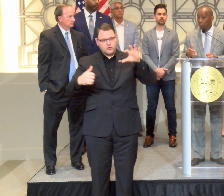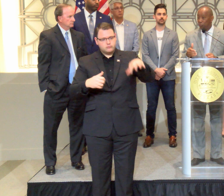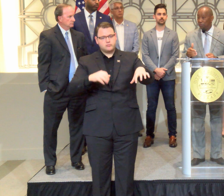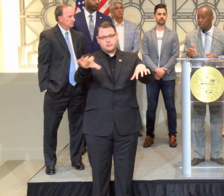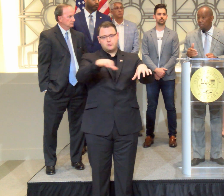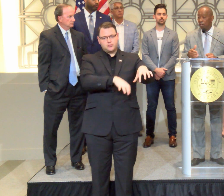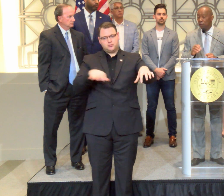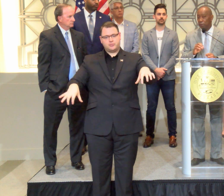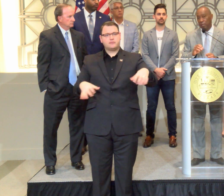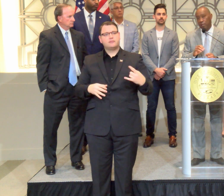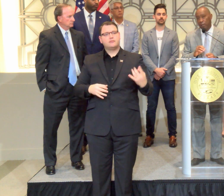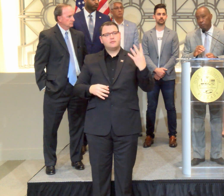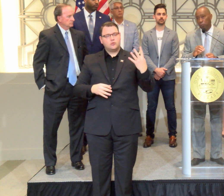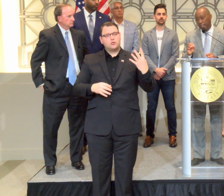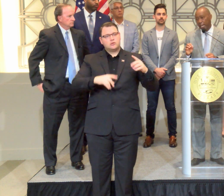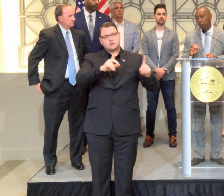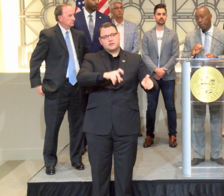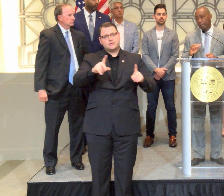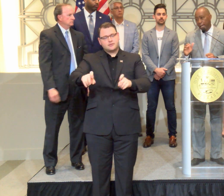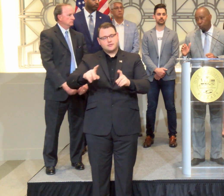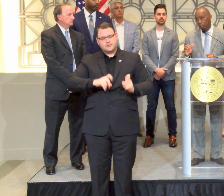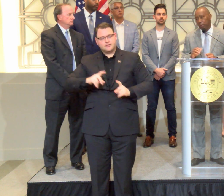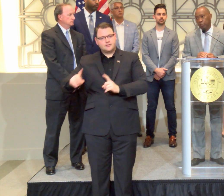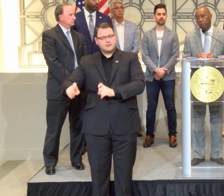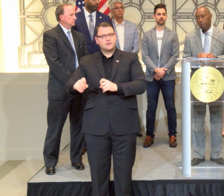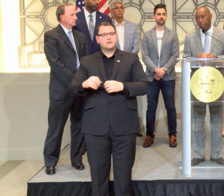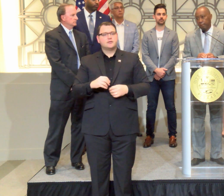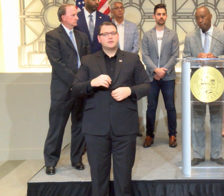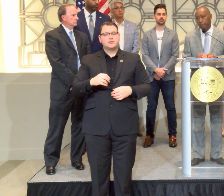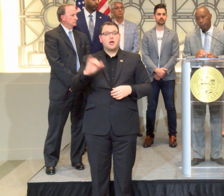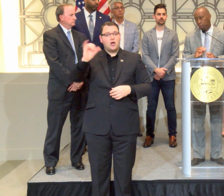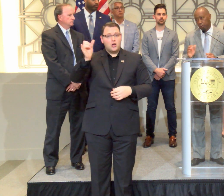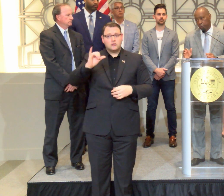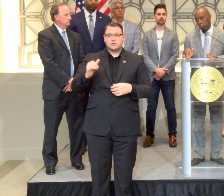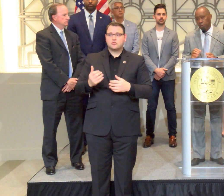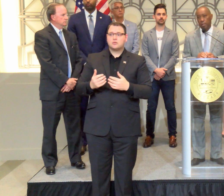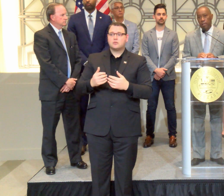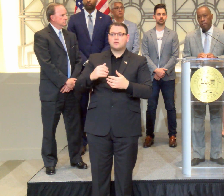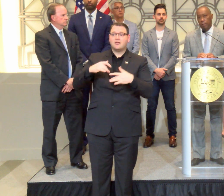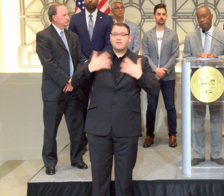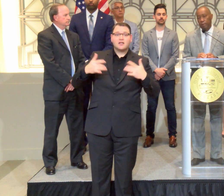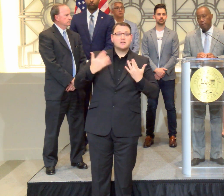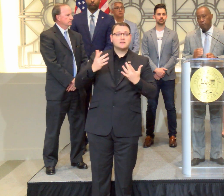dramatic measures of rescheduling or canceling major events, across the board.